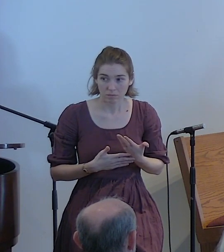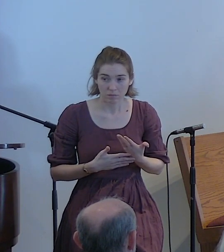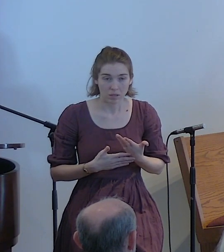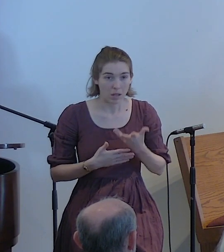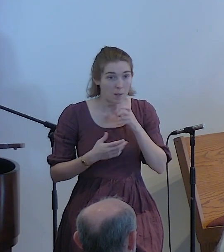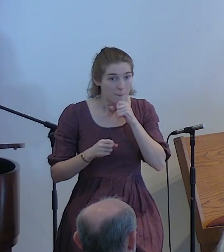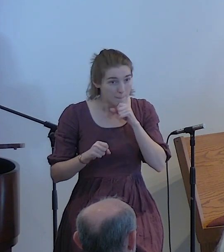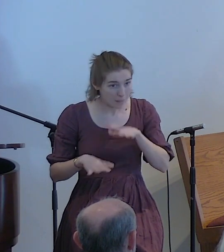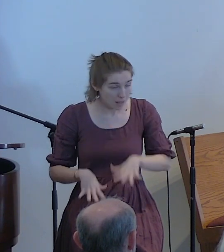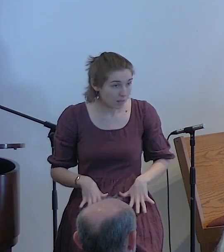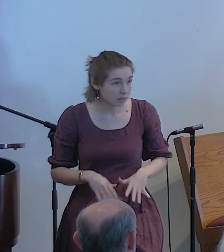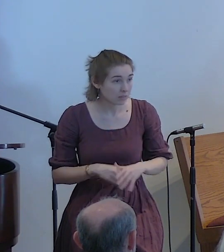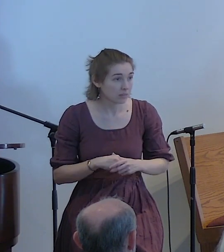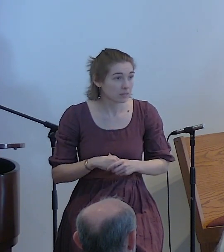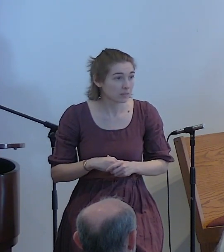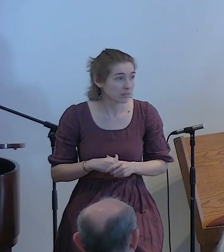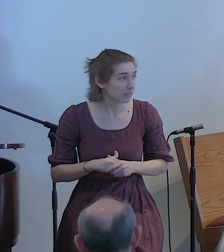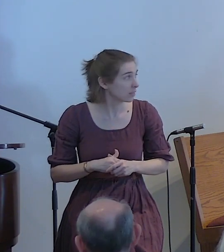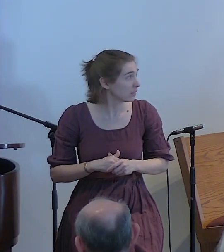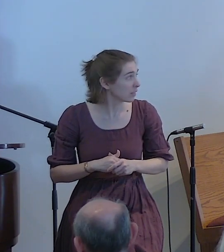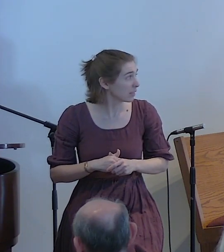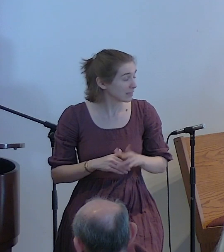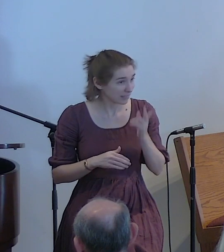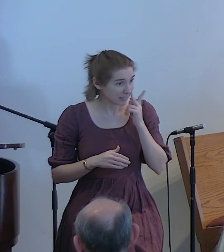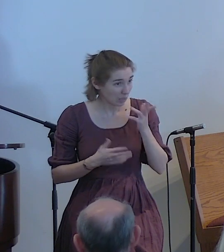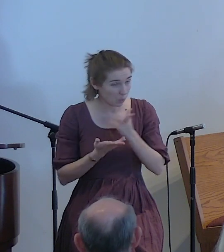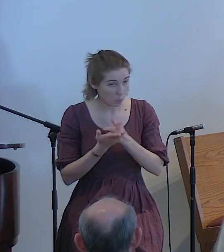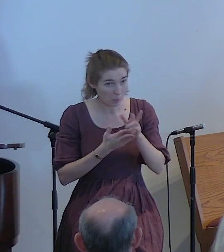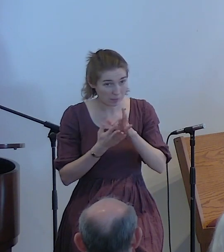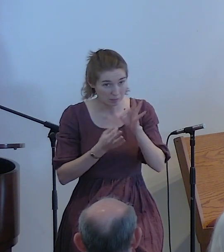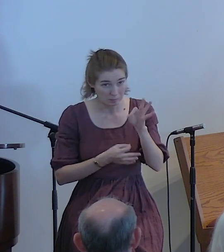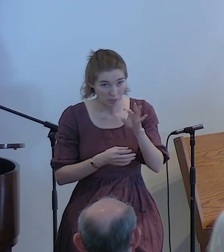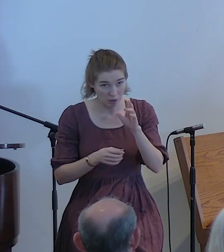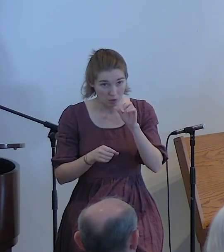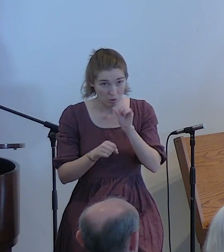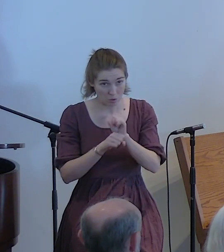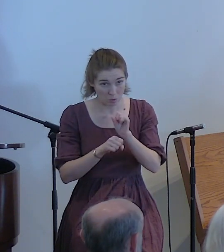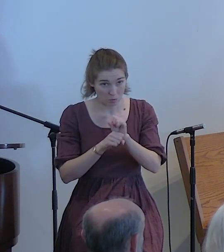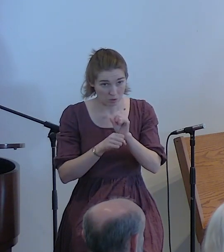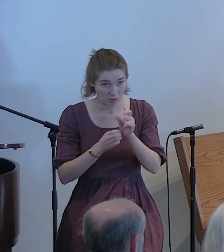so blessed to have seen your Holy Spirit work this week.